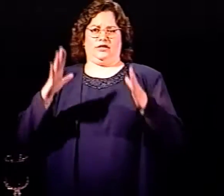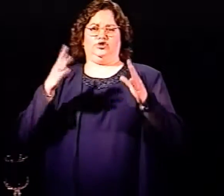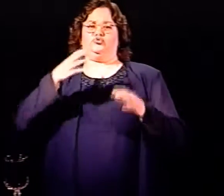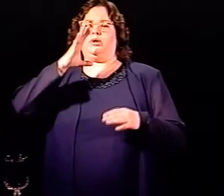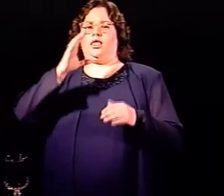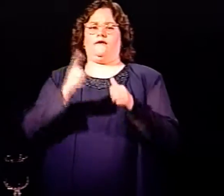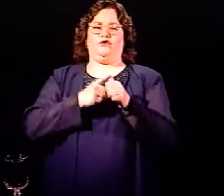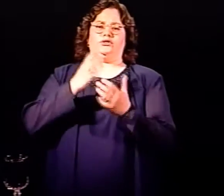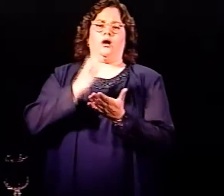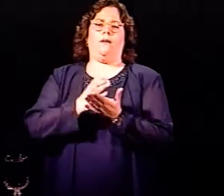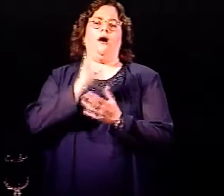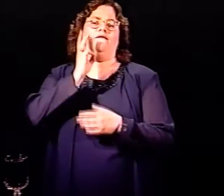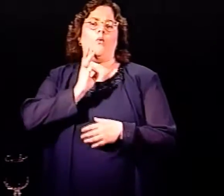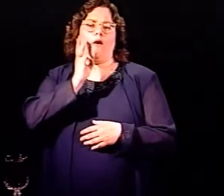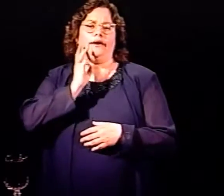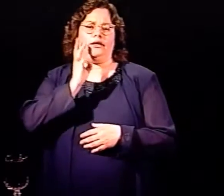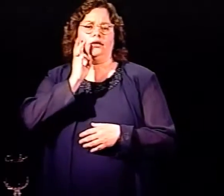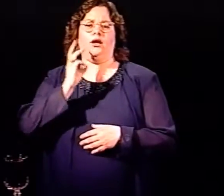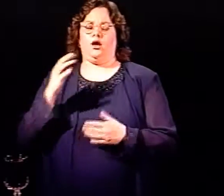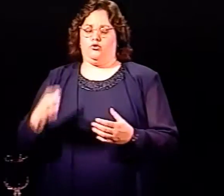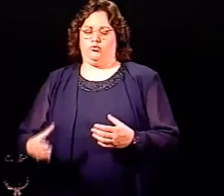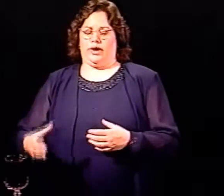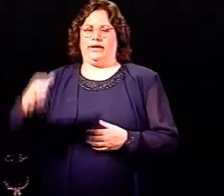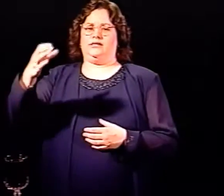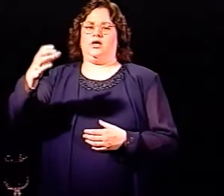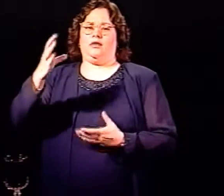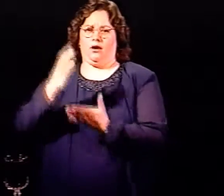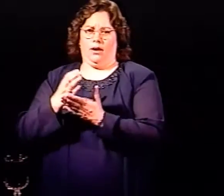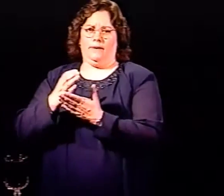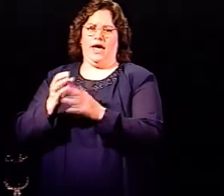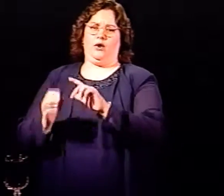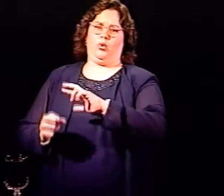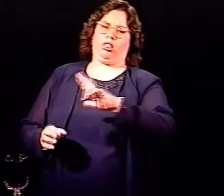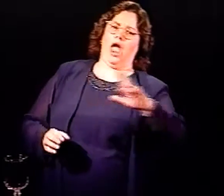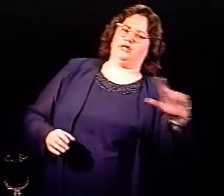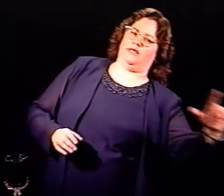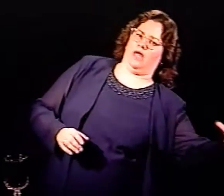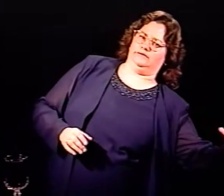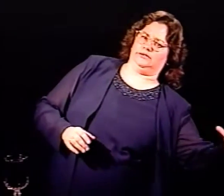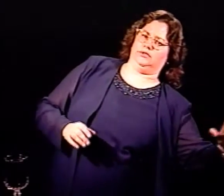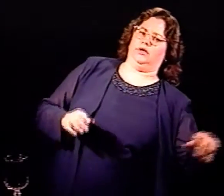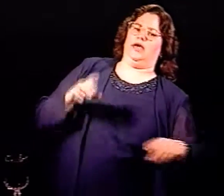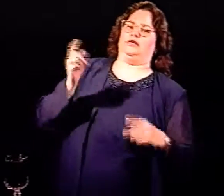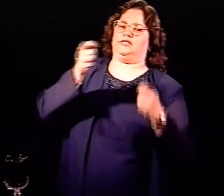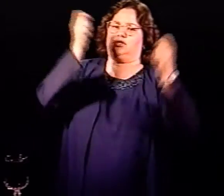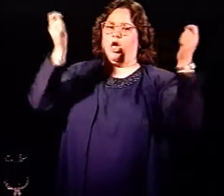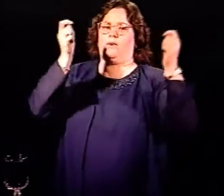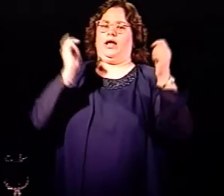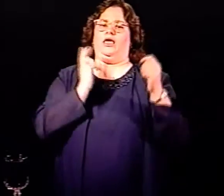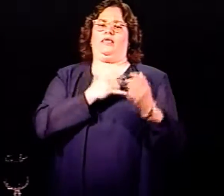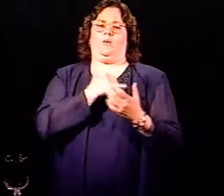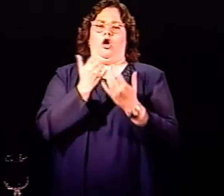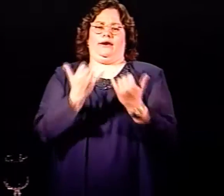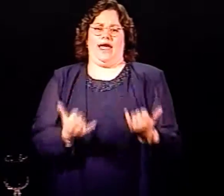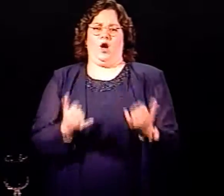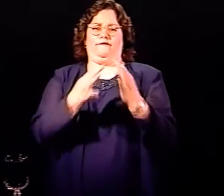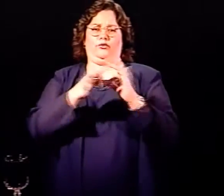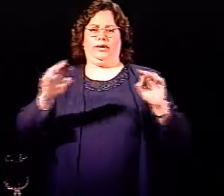We are about to drink the first cup of wine. Let us all raise the cup, recline to the left,